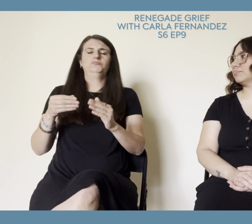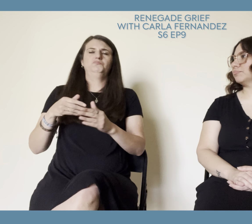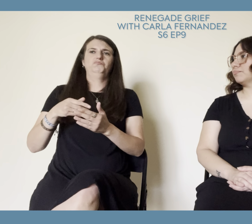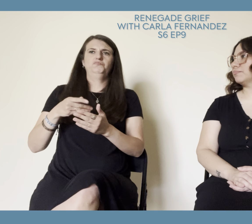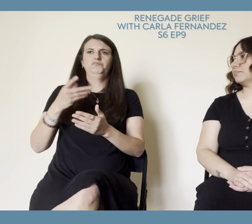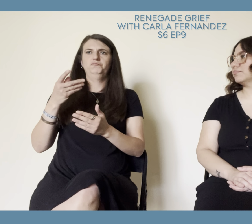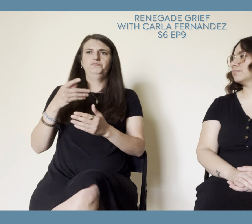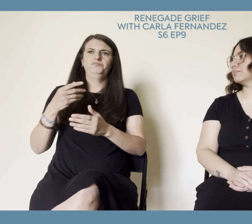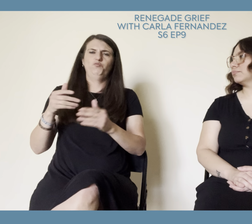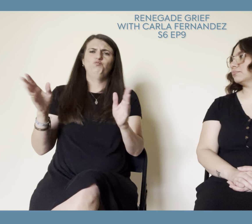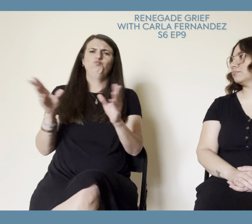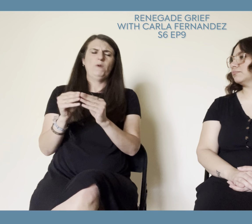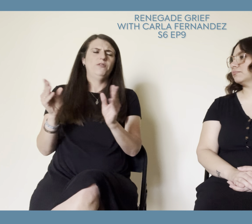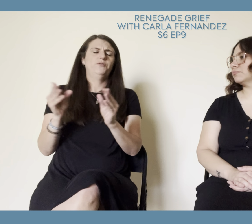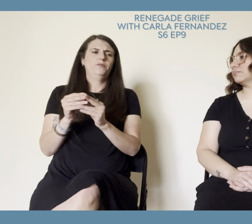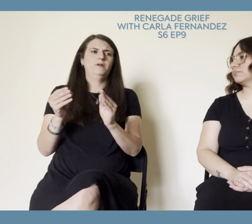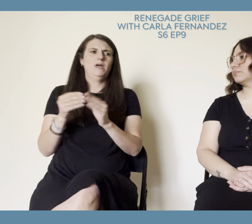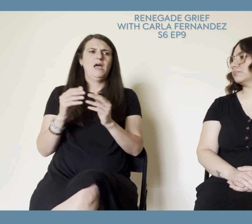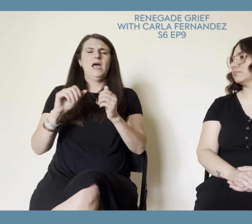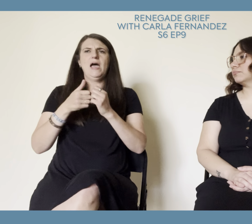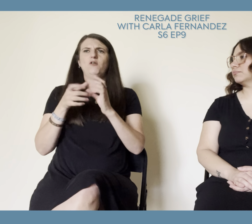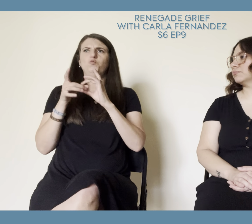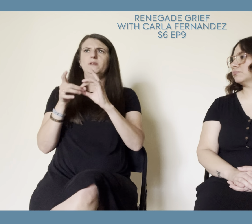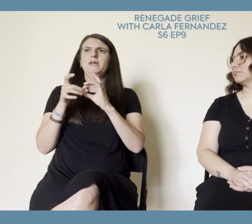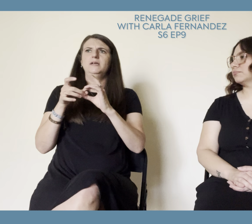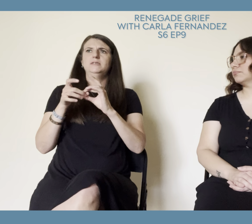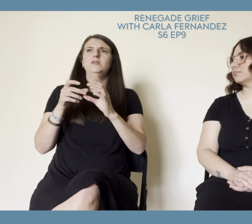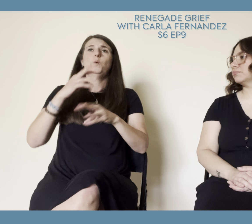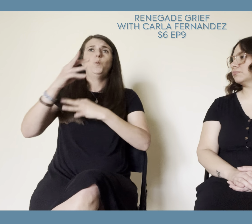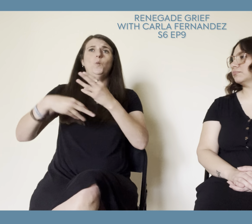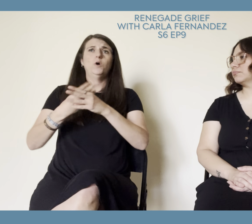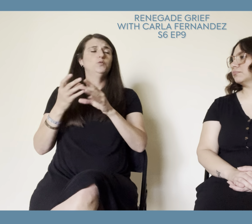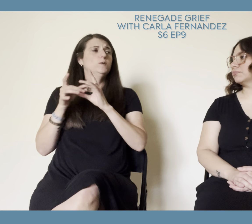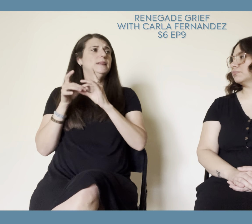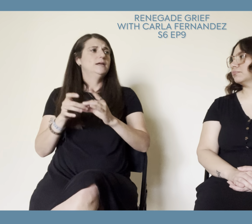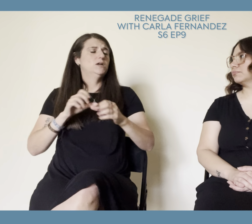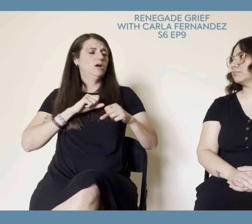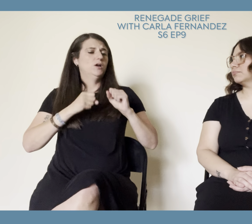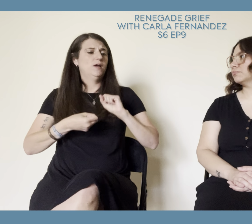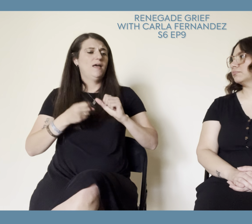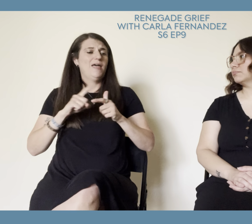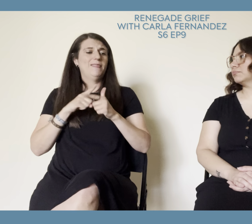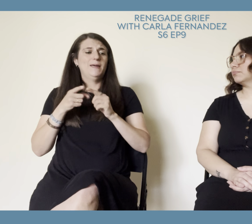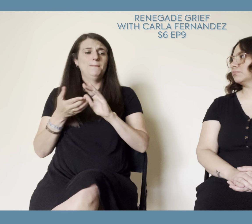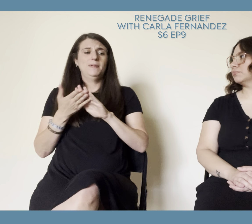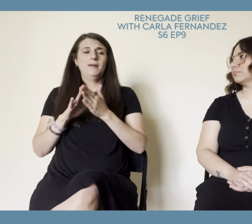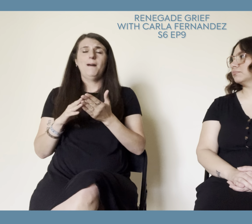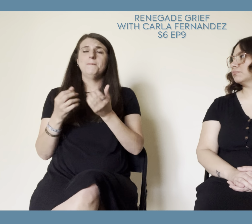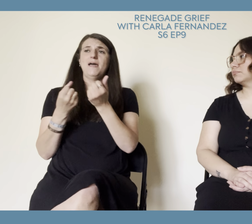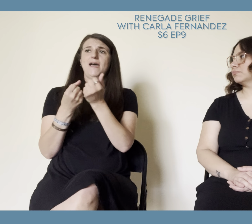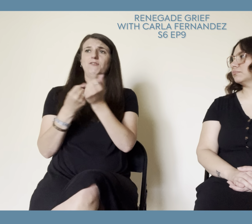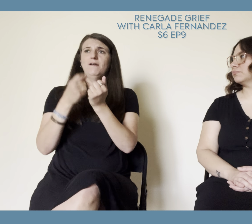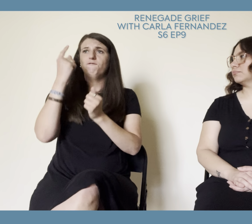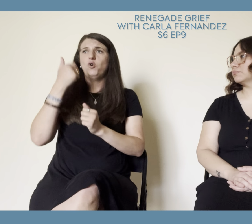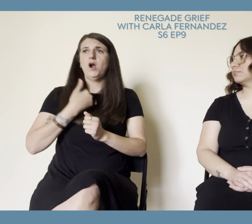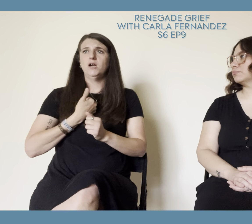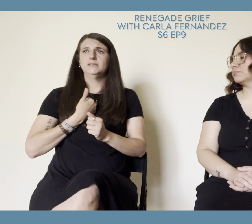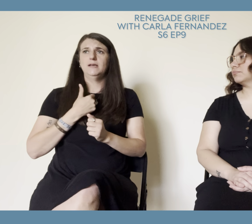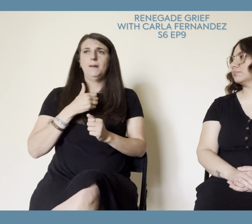interacting with the external world in relationship to our grief and becoming over time better advocates for ourselves, but also like for grievers in general